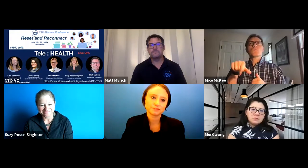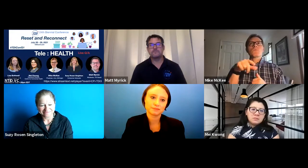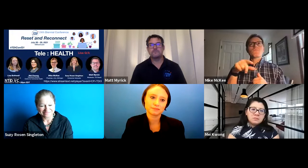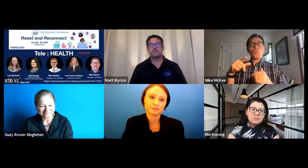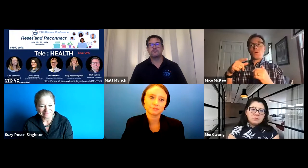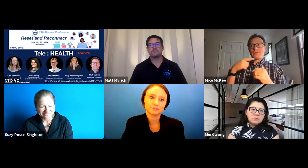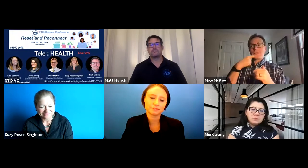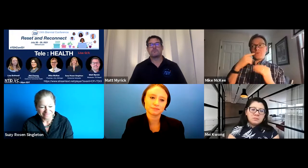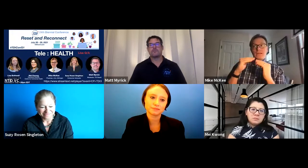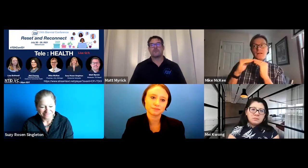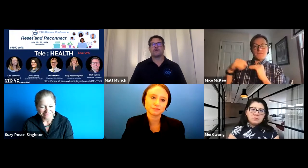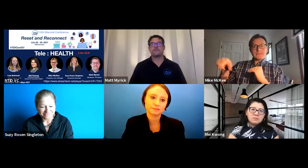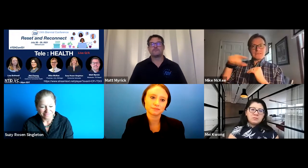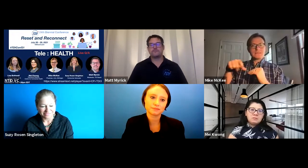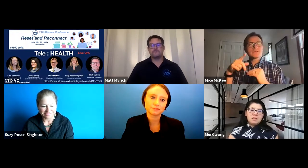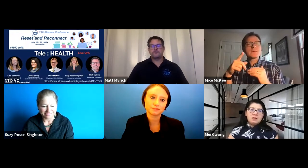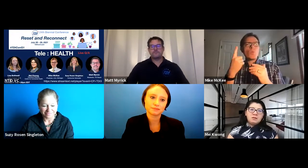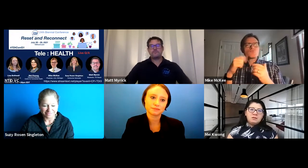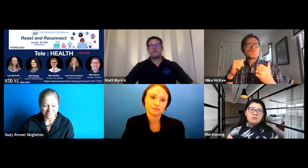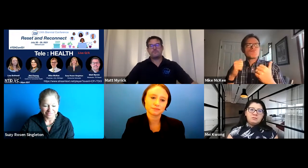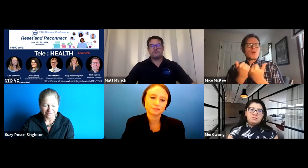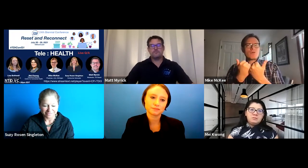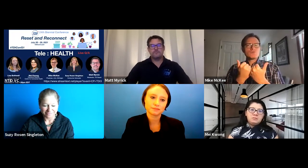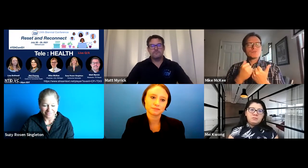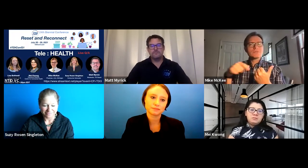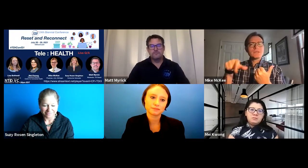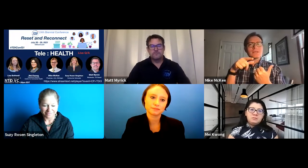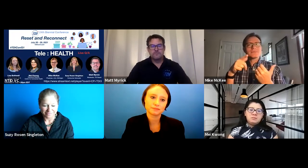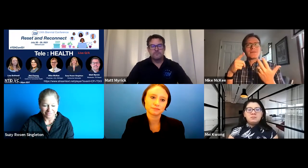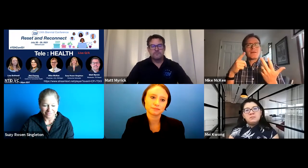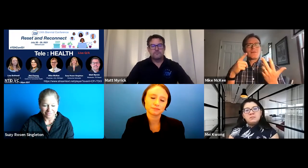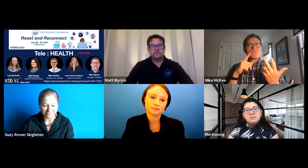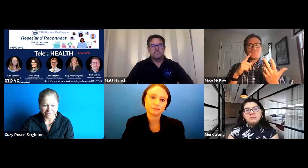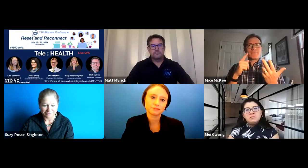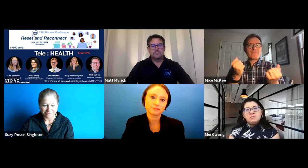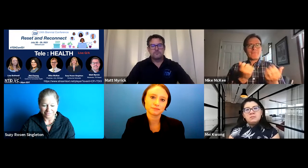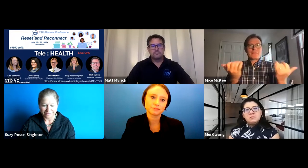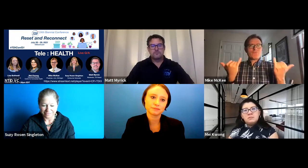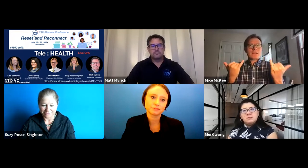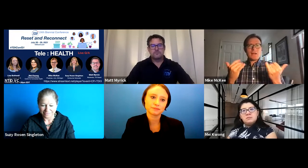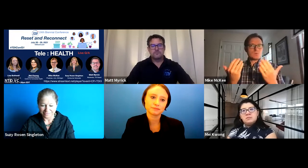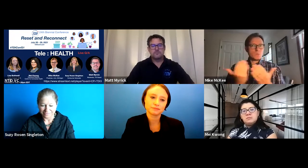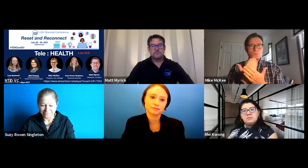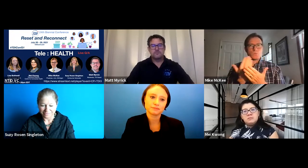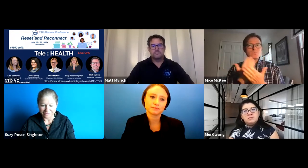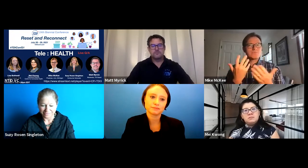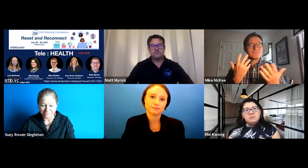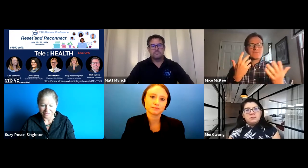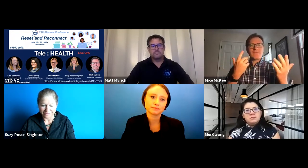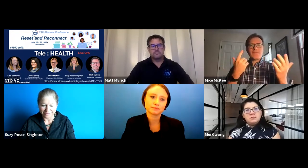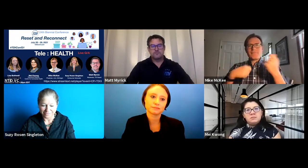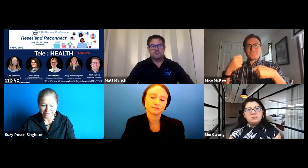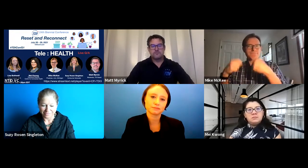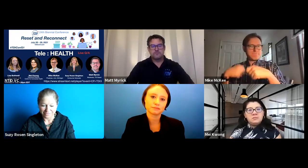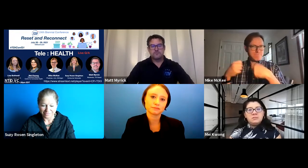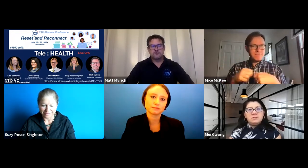Thank you for that question. Again, this is Dr. Mike. So my hearing colleagues, one of the challenges that they've mentioned is that everything